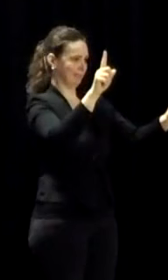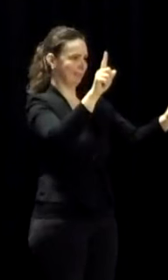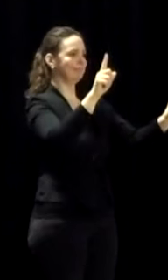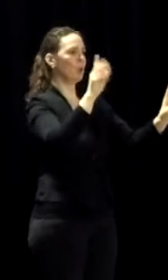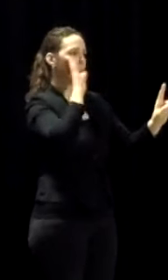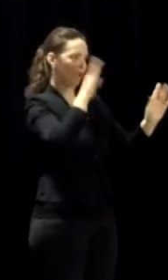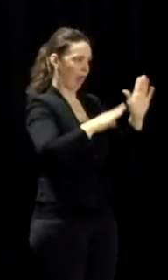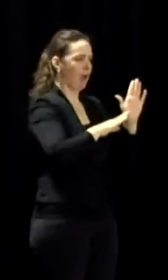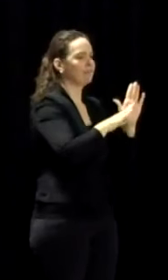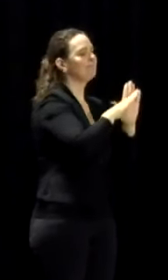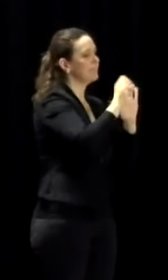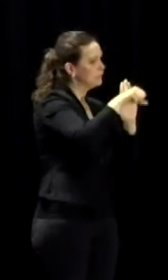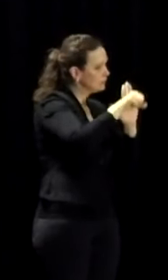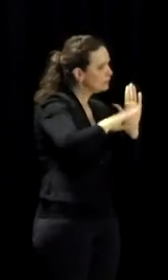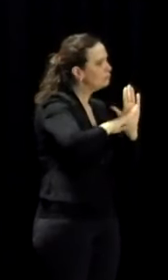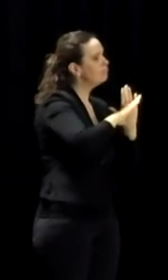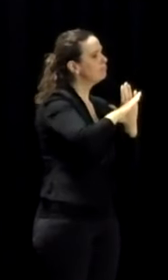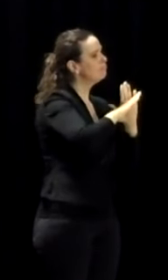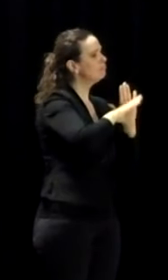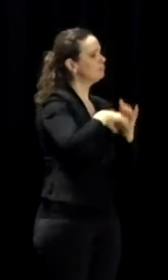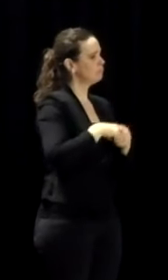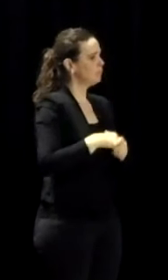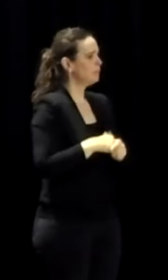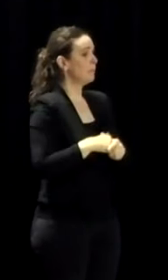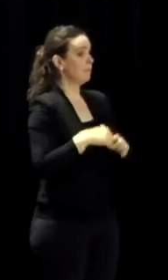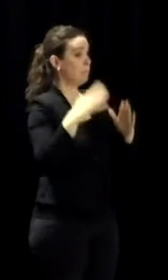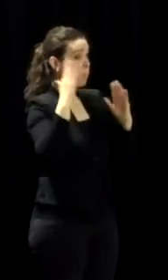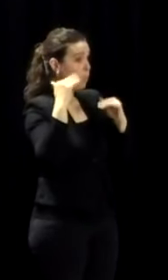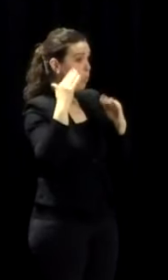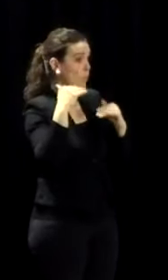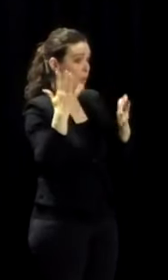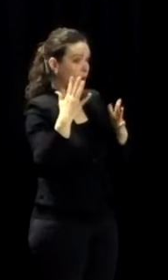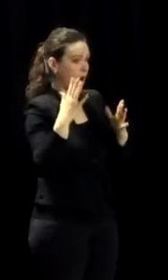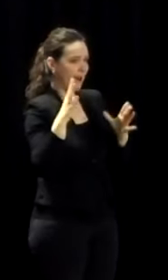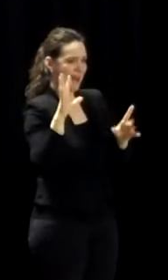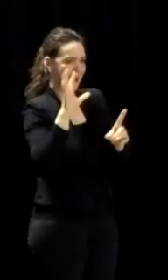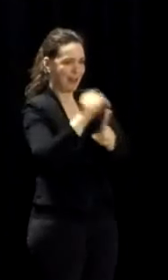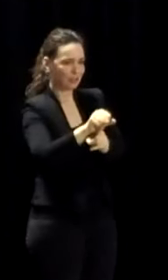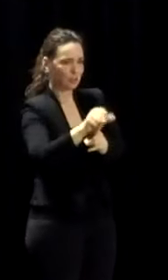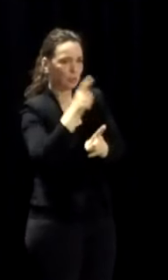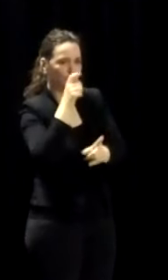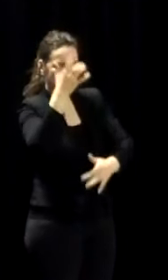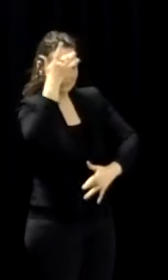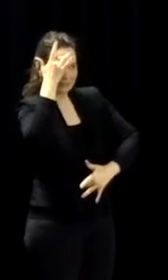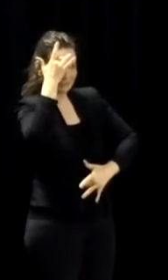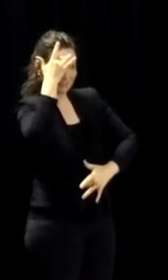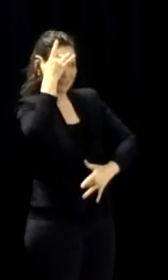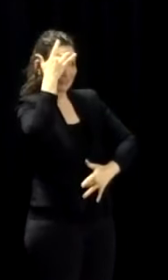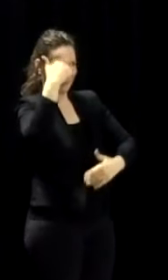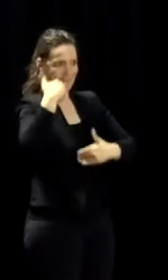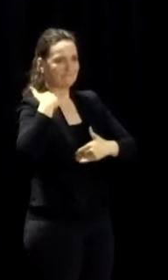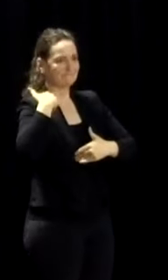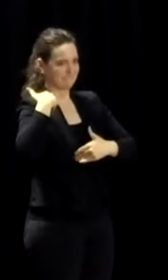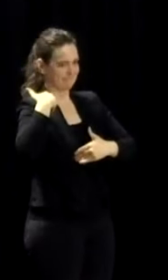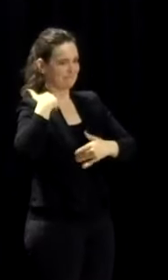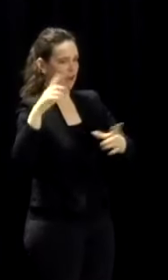would hope we will see is that we will have a scenario